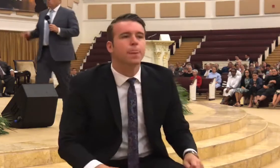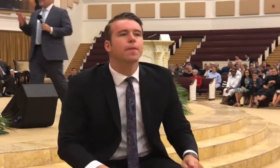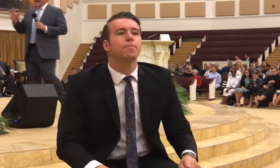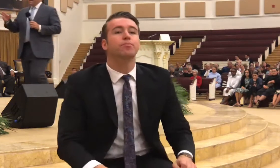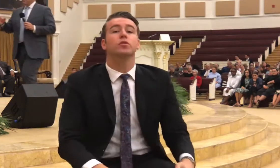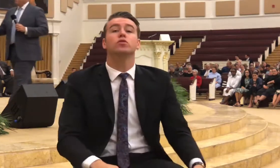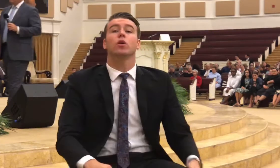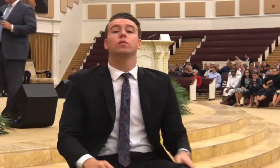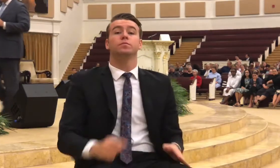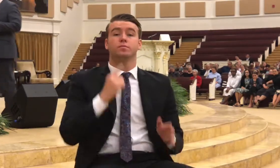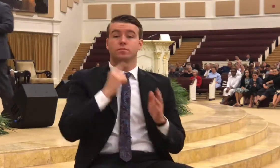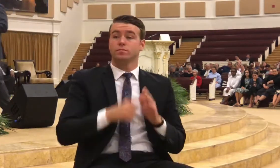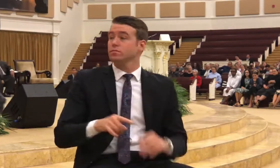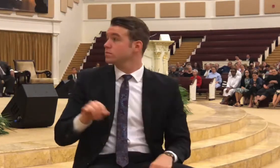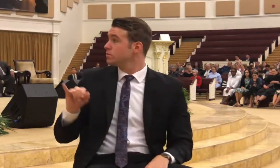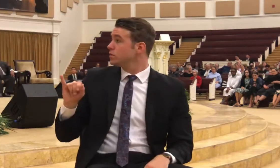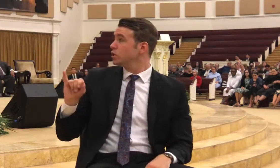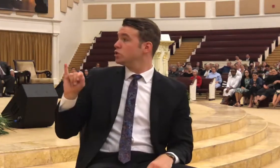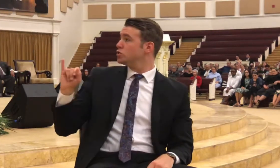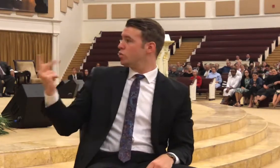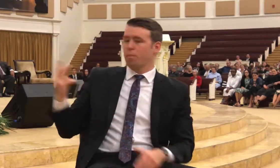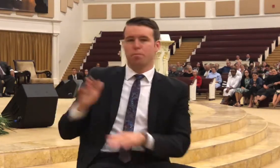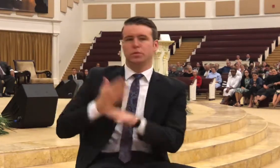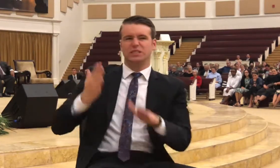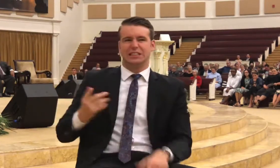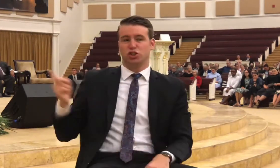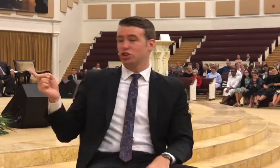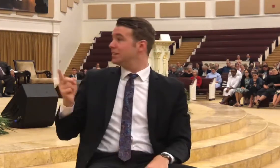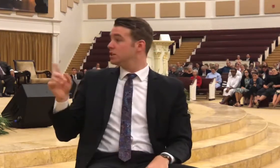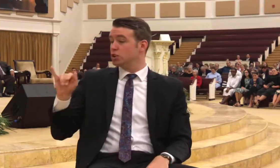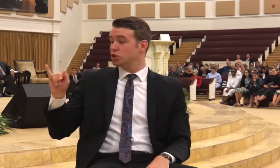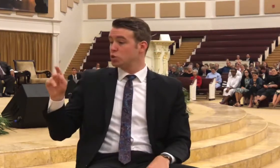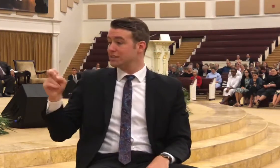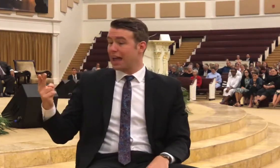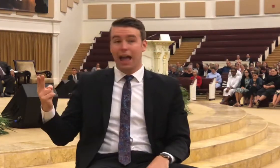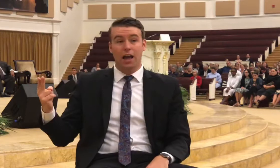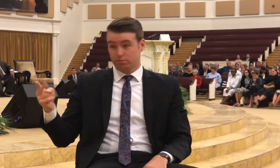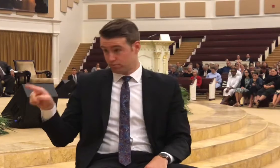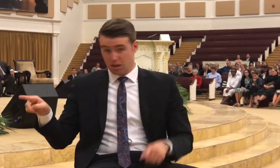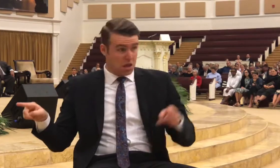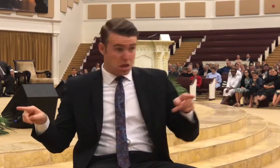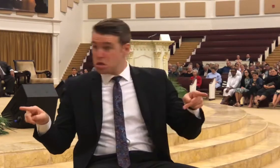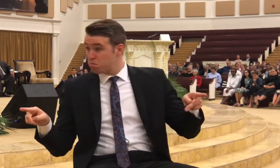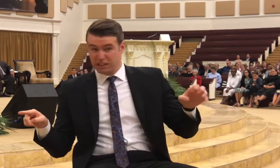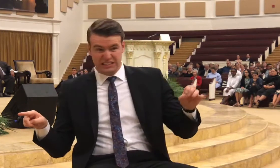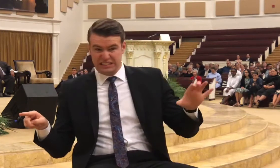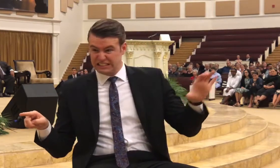So, Josiah Preston has done you wrong.